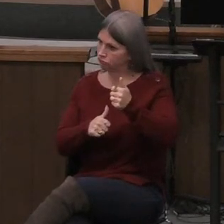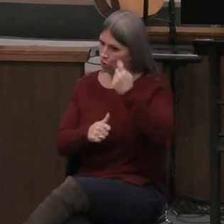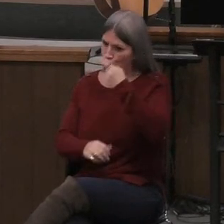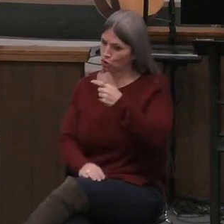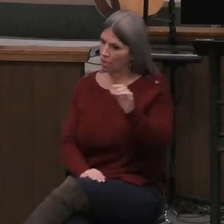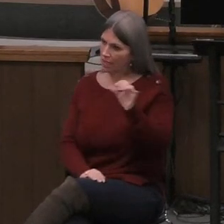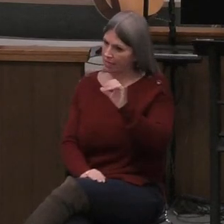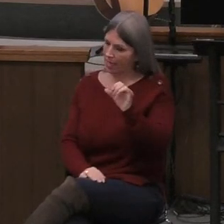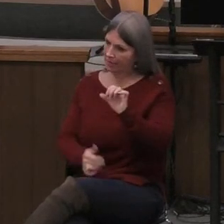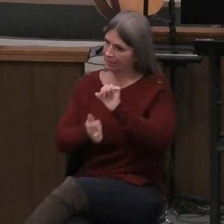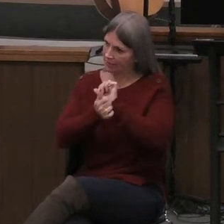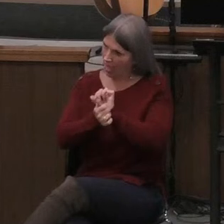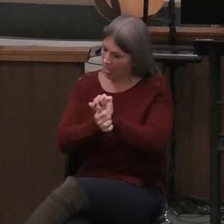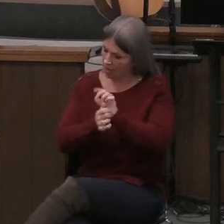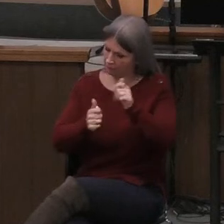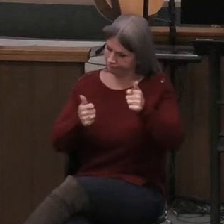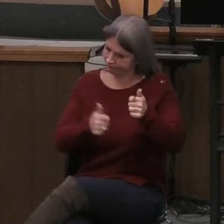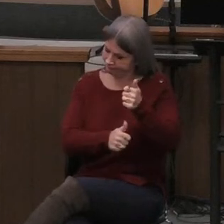now